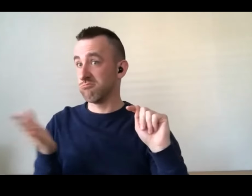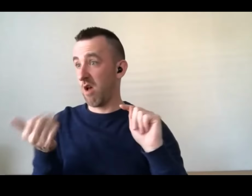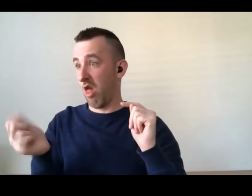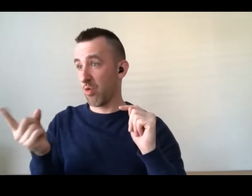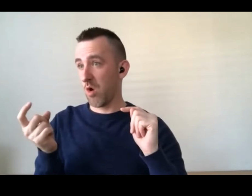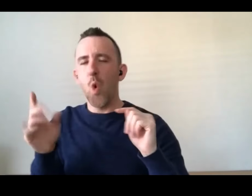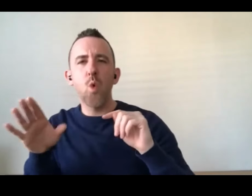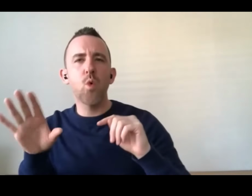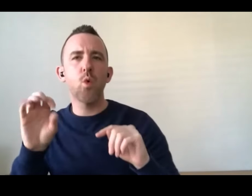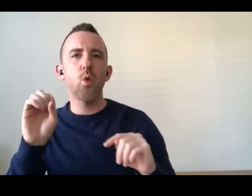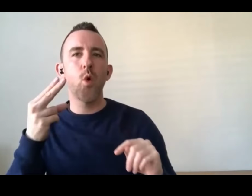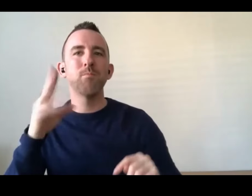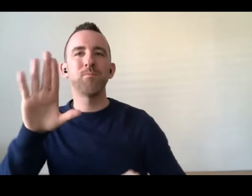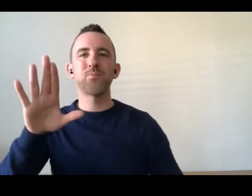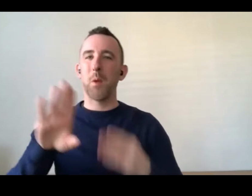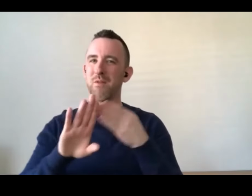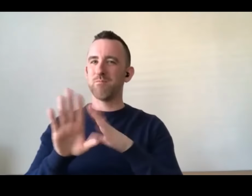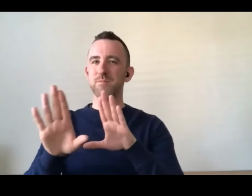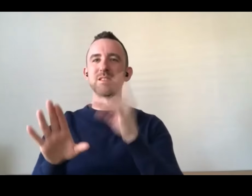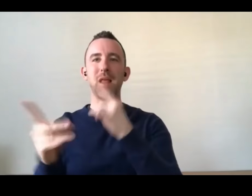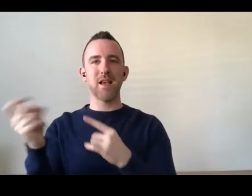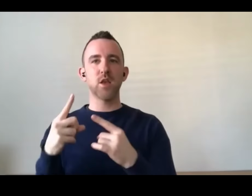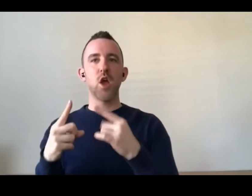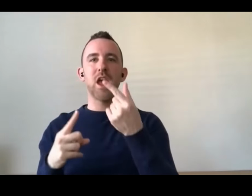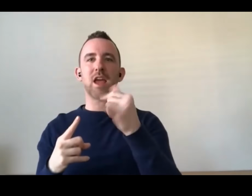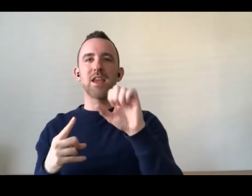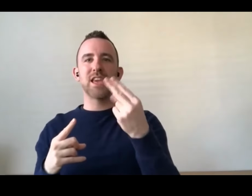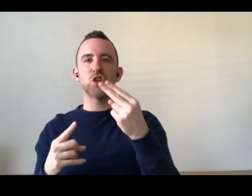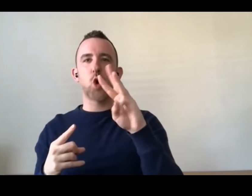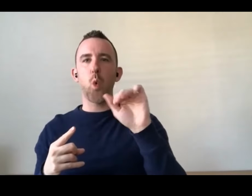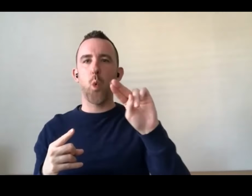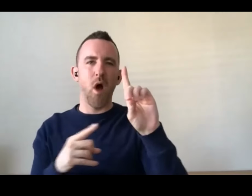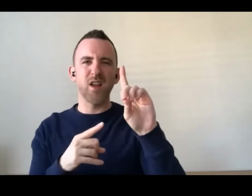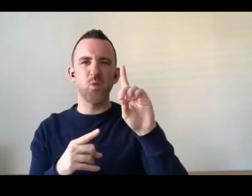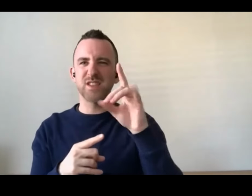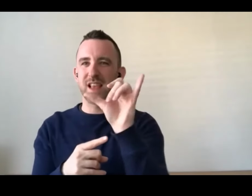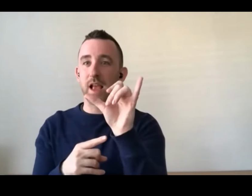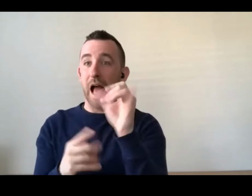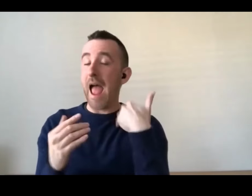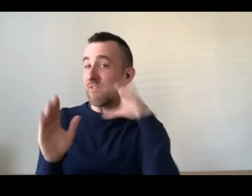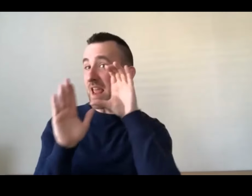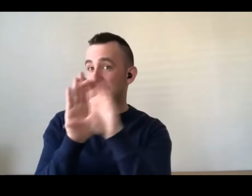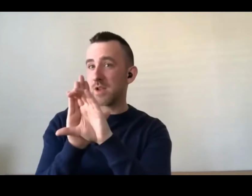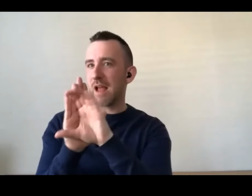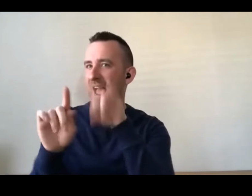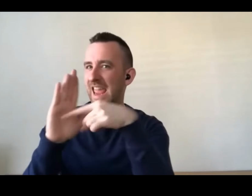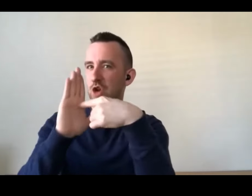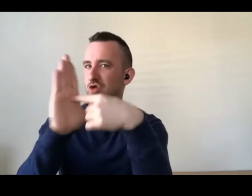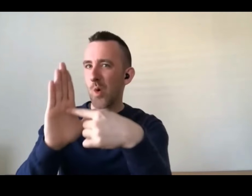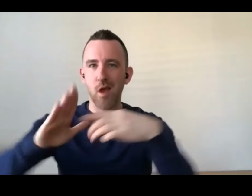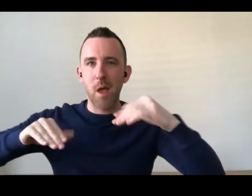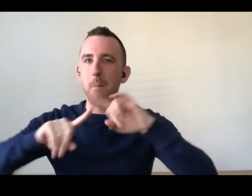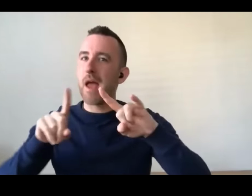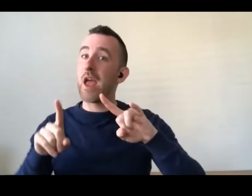Oh, someone, before we get into this, somebody asked what the GISH wand is like. I have an image of it. I can't show it to you yet, but it